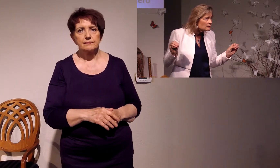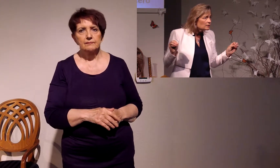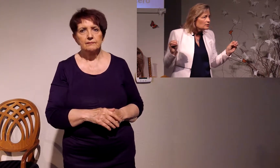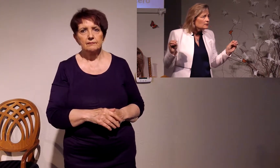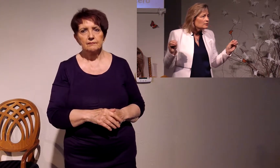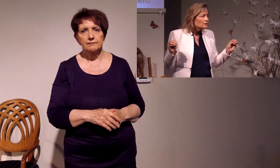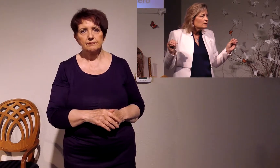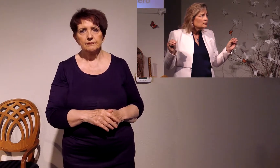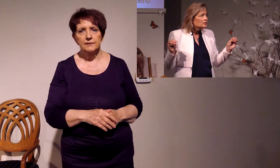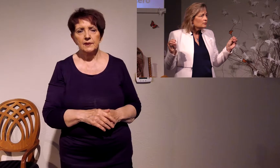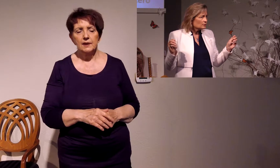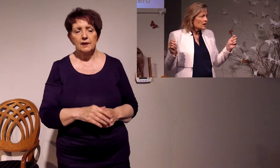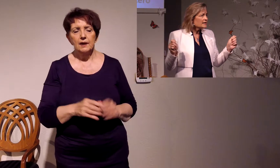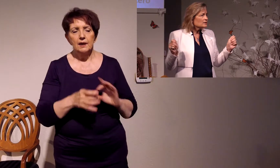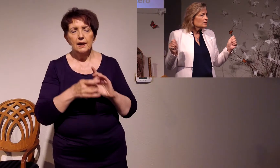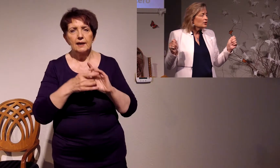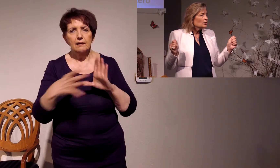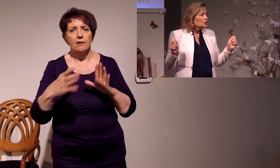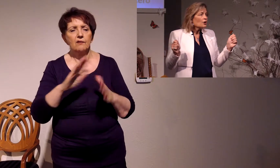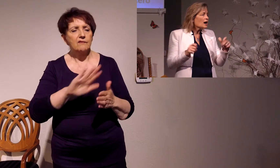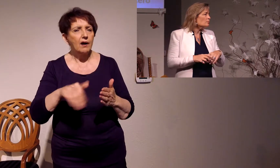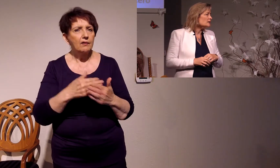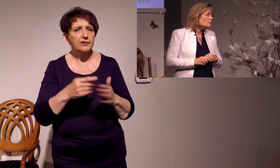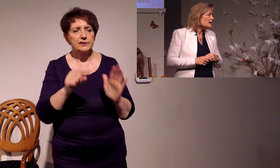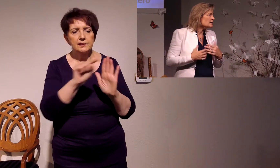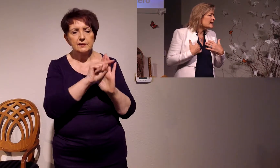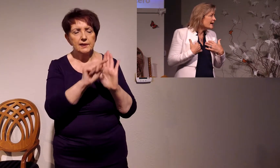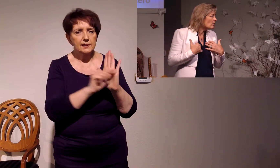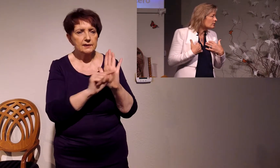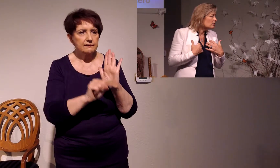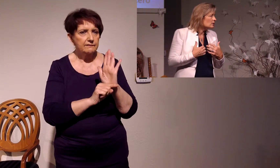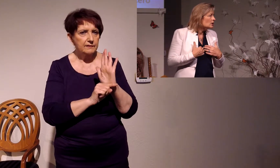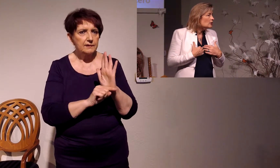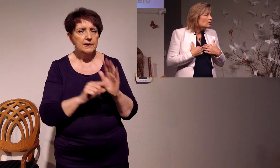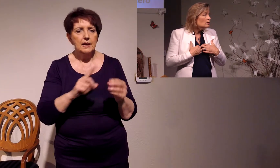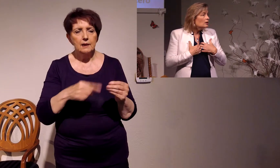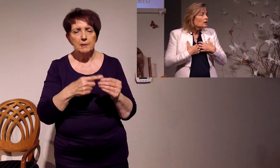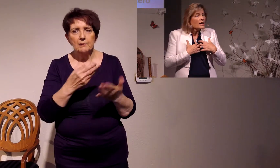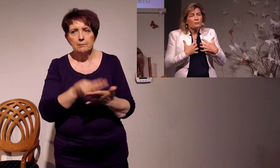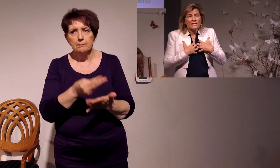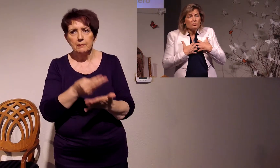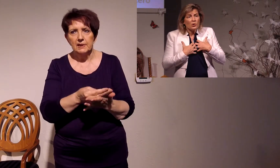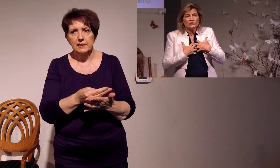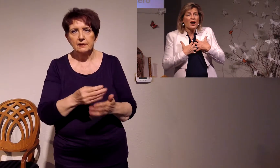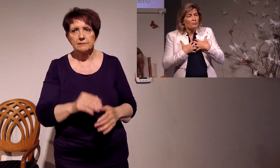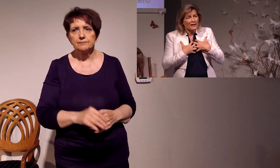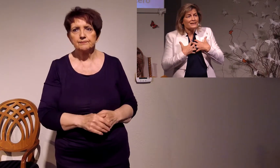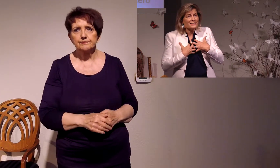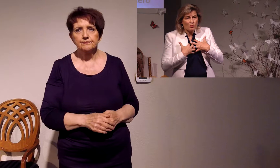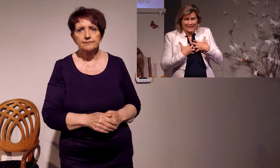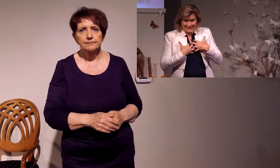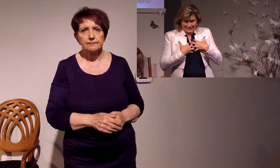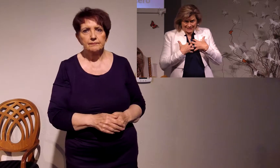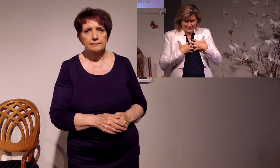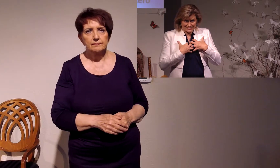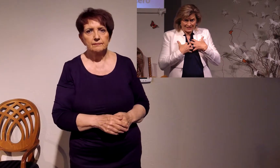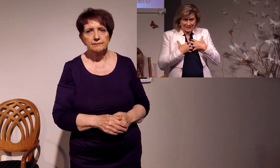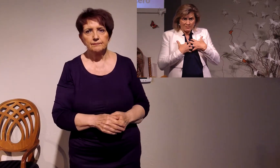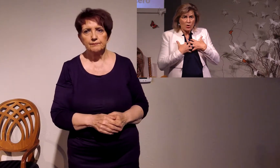me, right? Your hot button might be health. A lot of people's hot button is